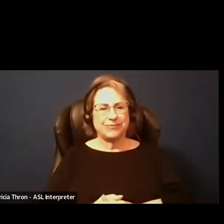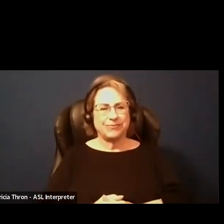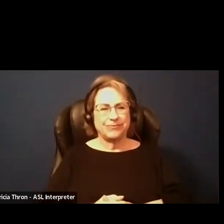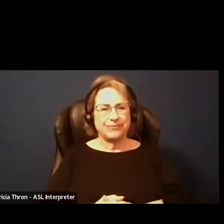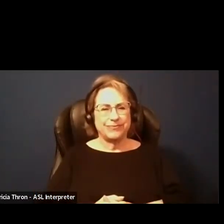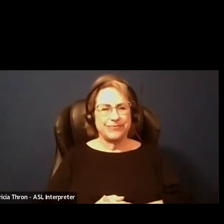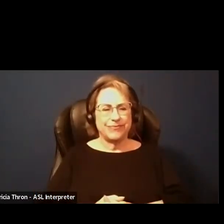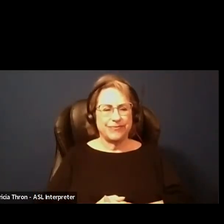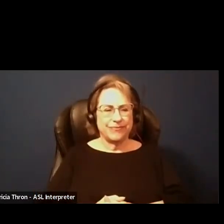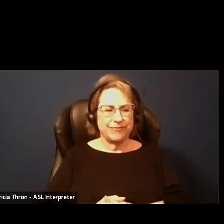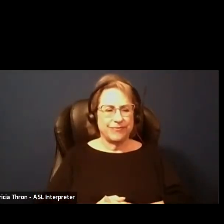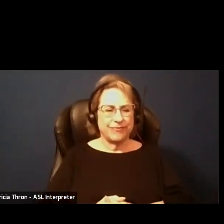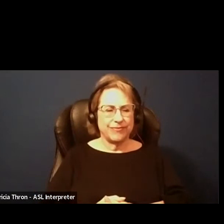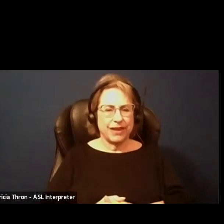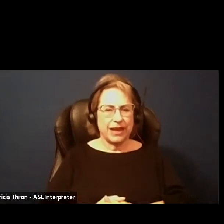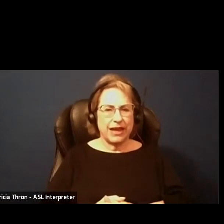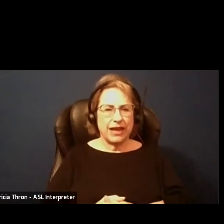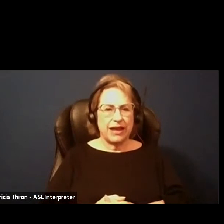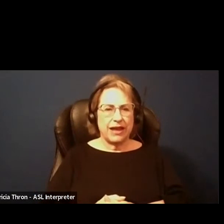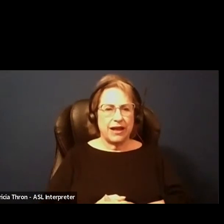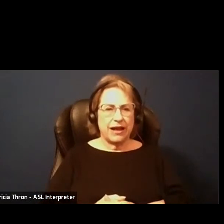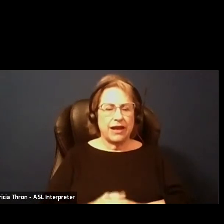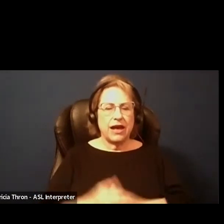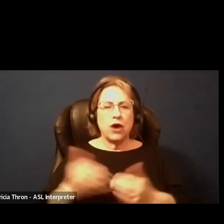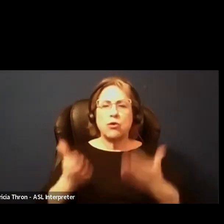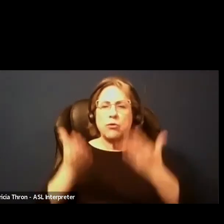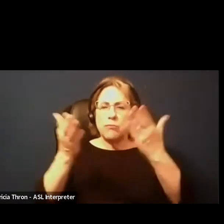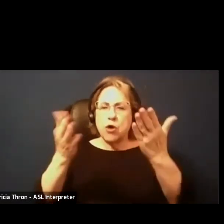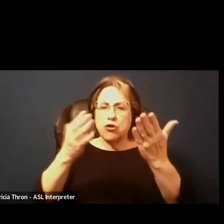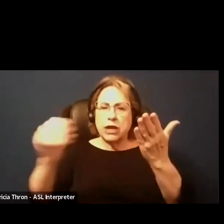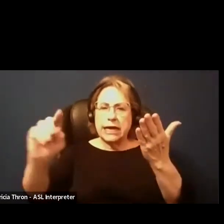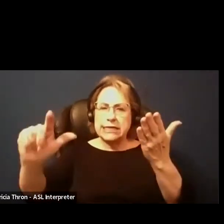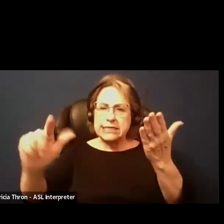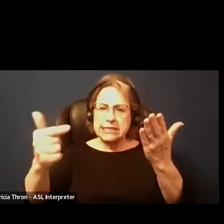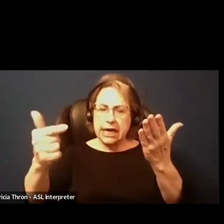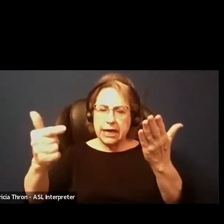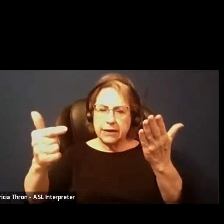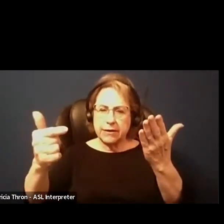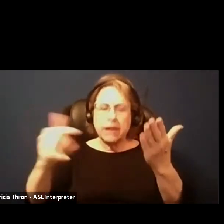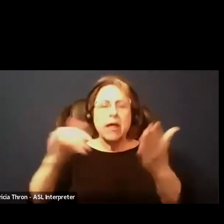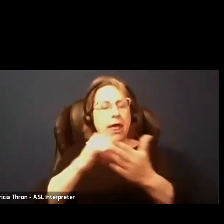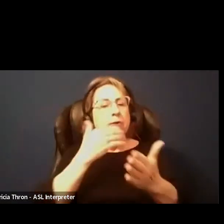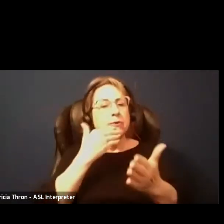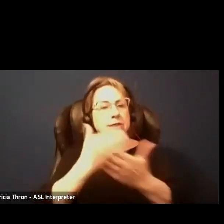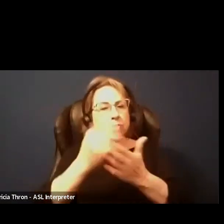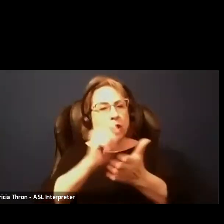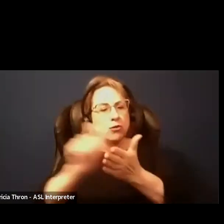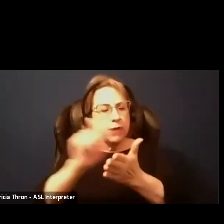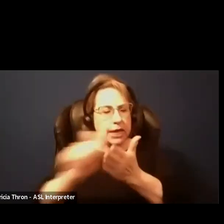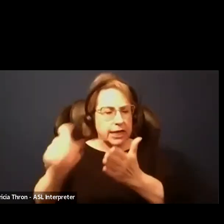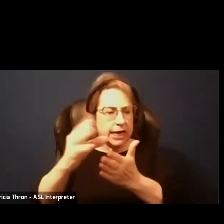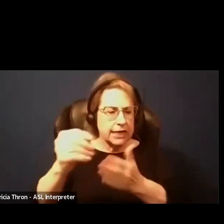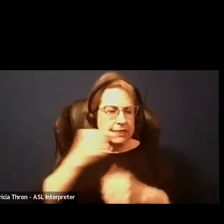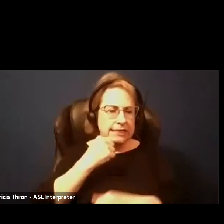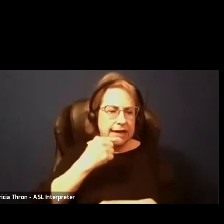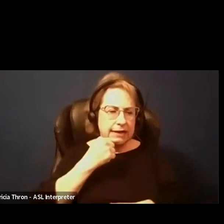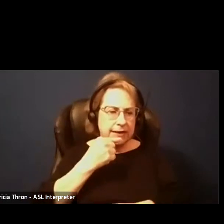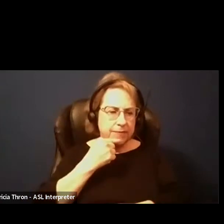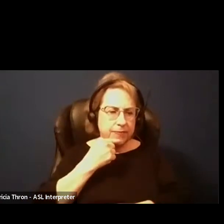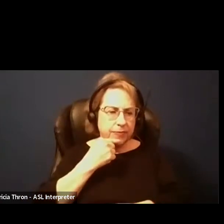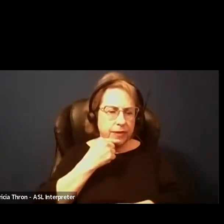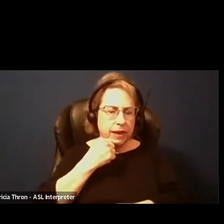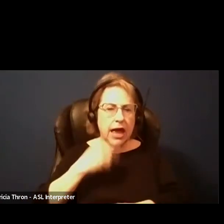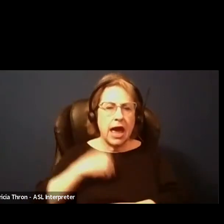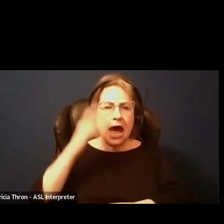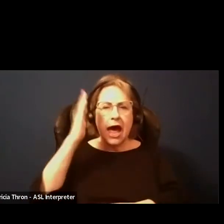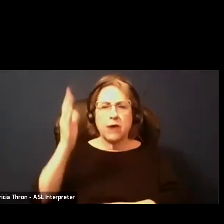Okay. A motion and a second, and then we'll get going. That was well written and well said. Yes. And I'll make the